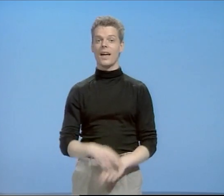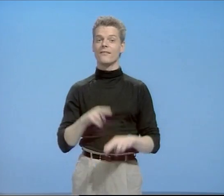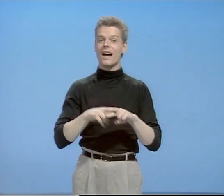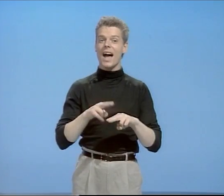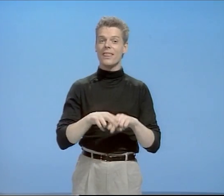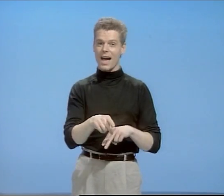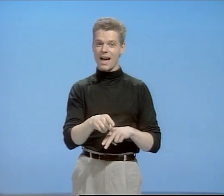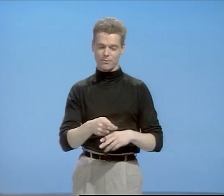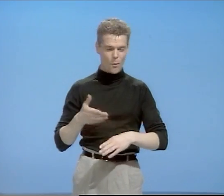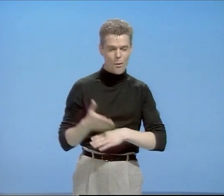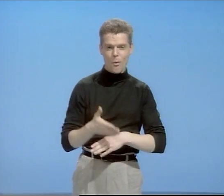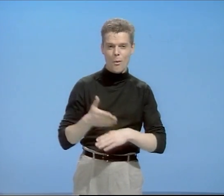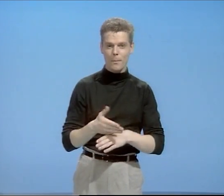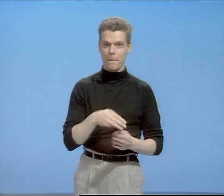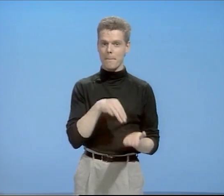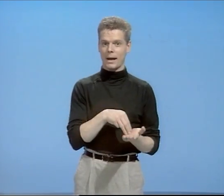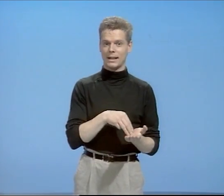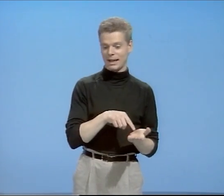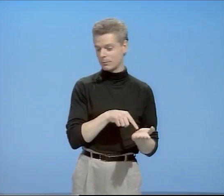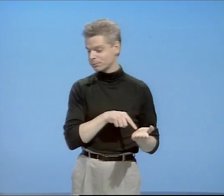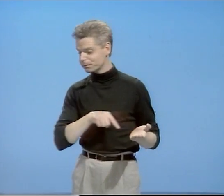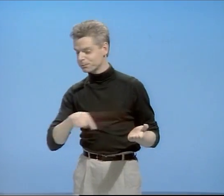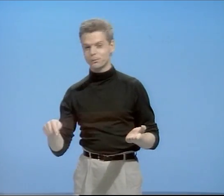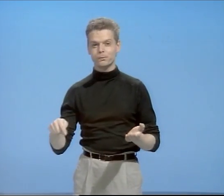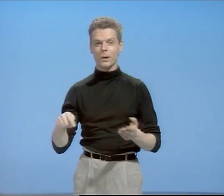And father was out working Monday to Friday.